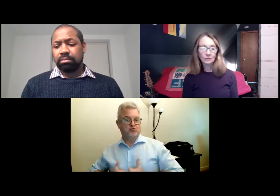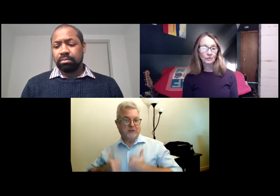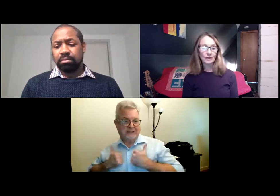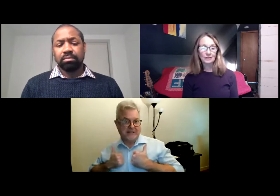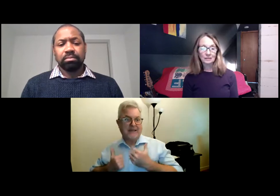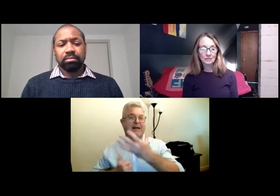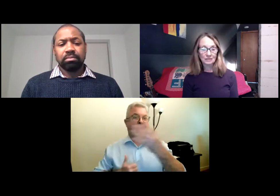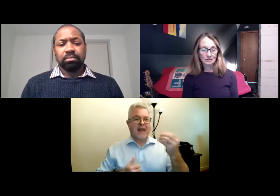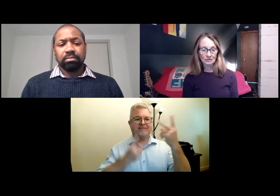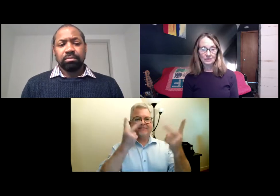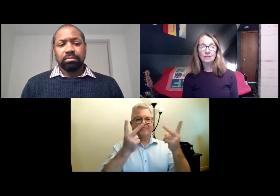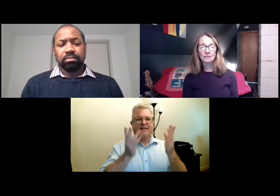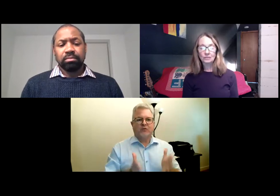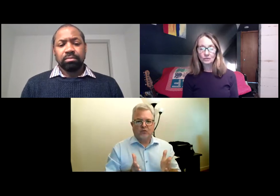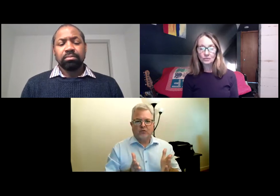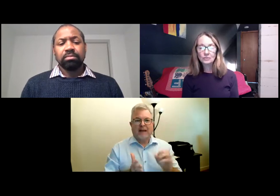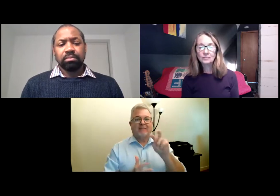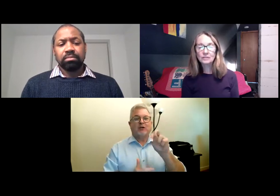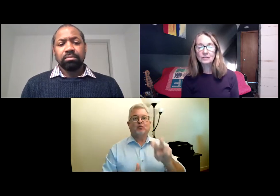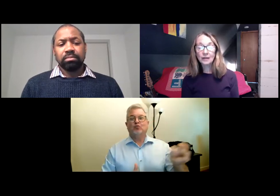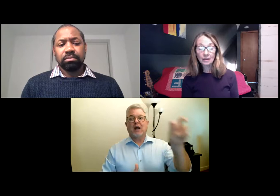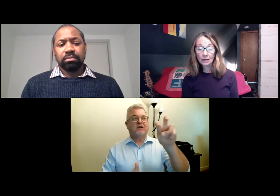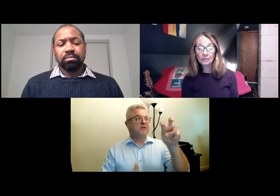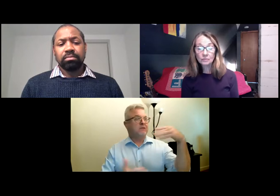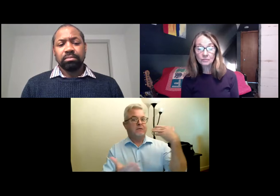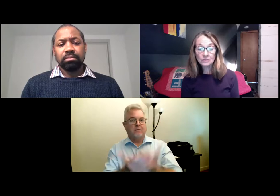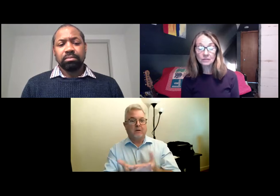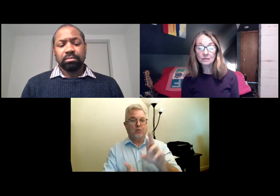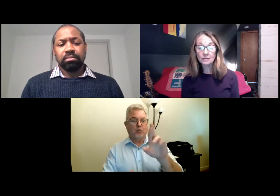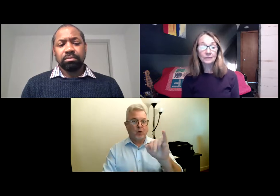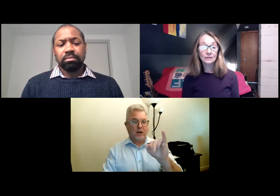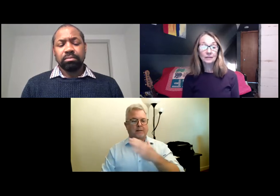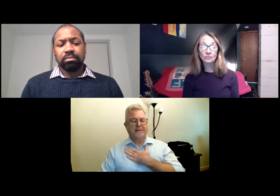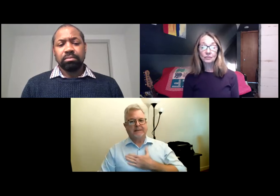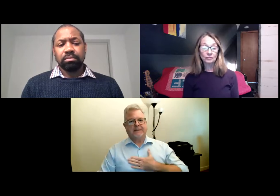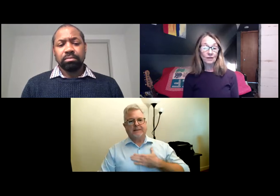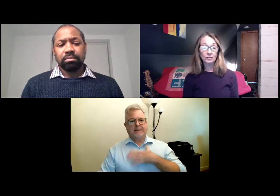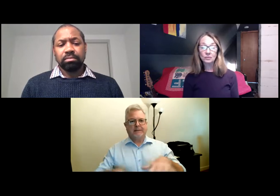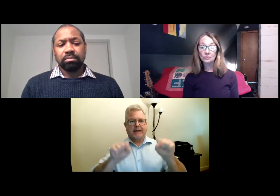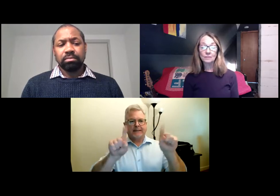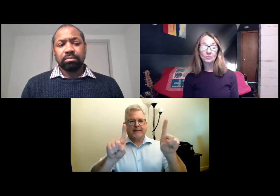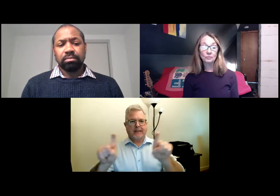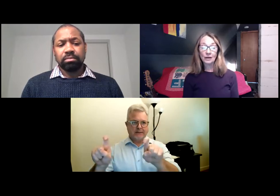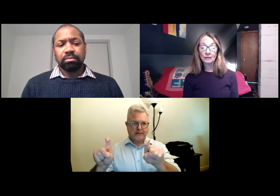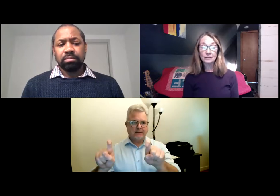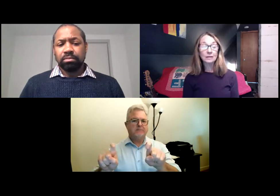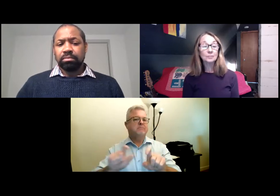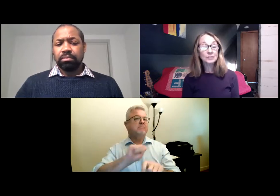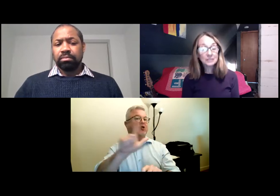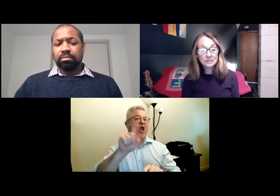Anyone in Rhode Island can be tested as long as you live here, and if you're a visitor. If you're a traveler and you come to Rhode